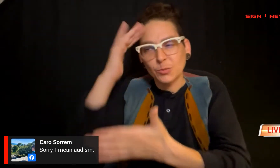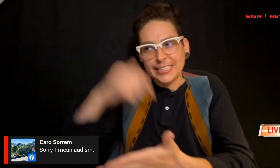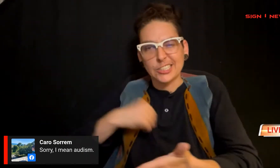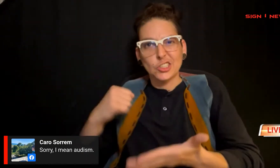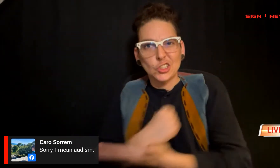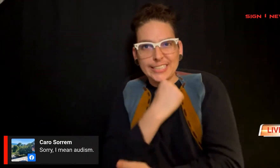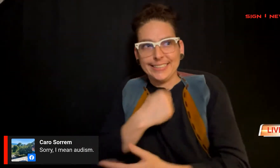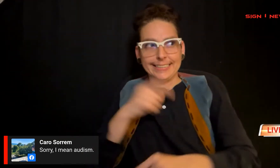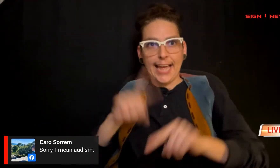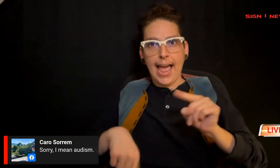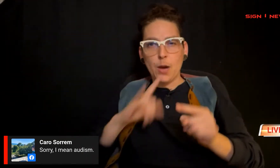know.